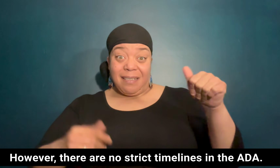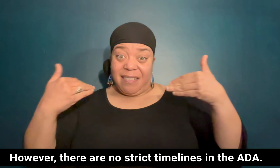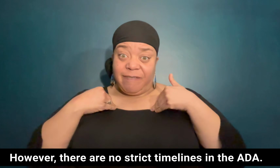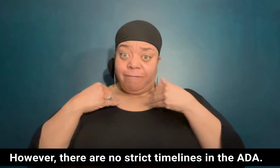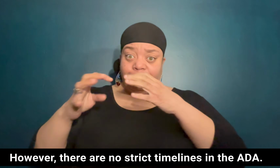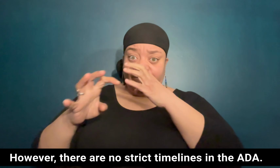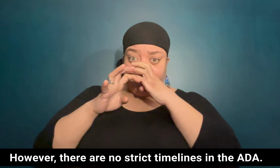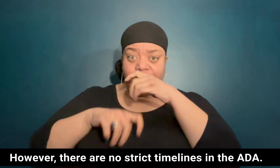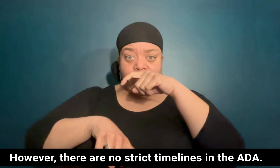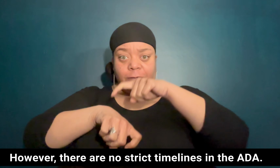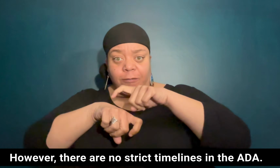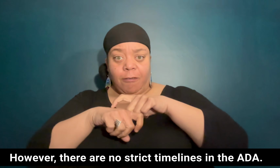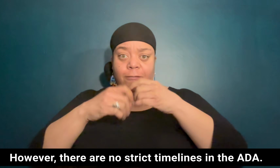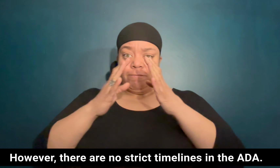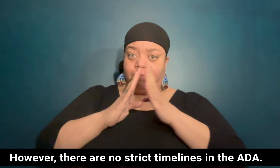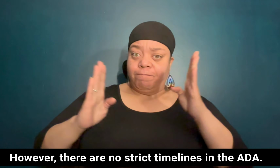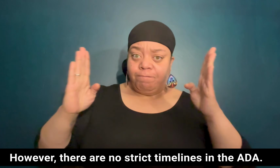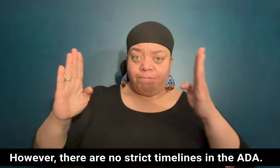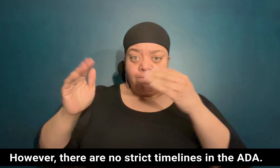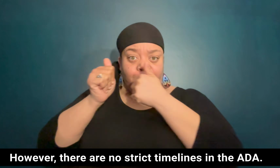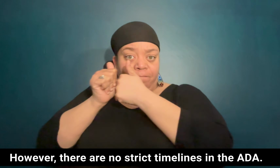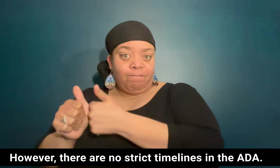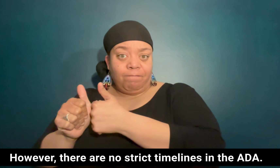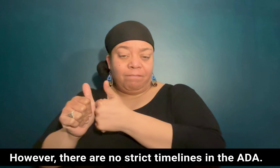strict timelines in the ADA.